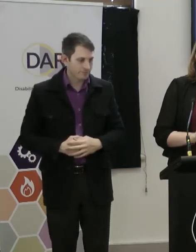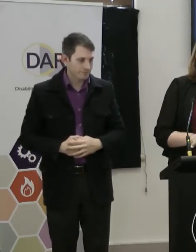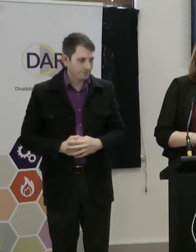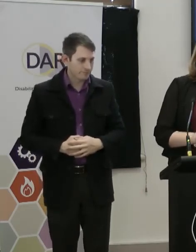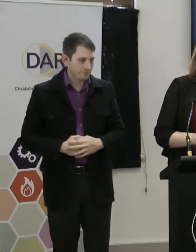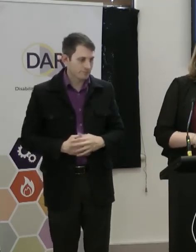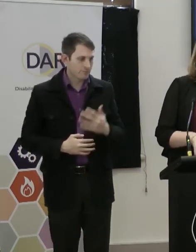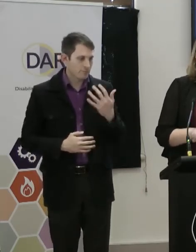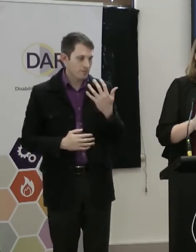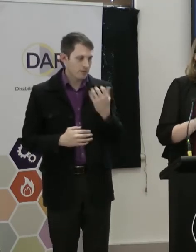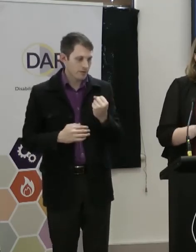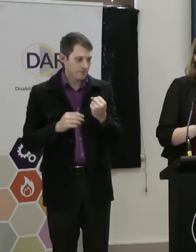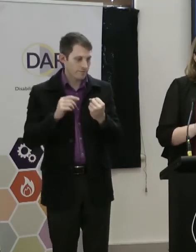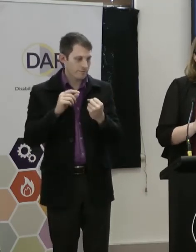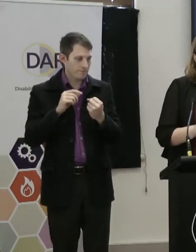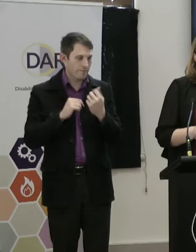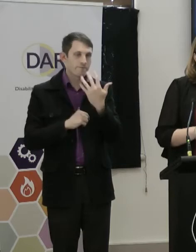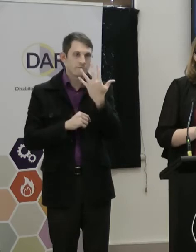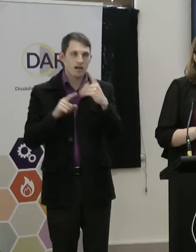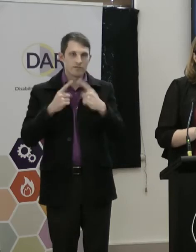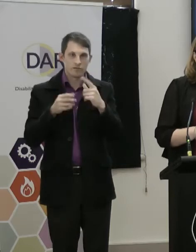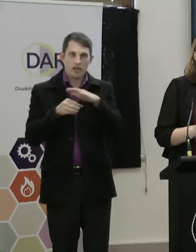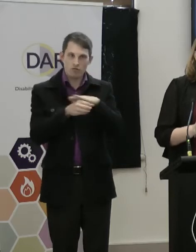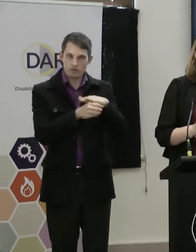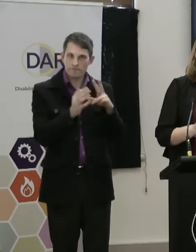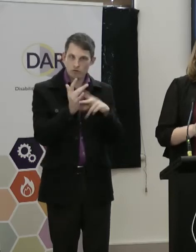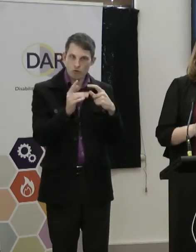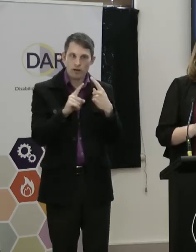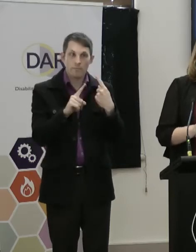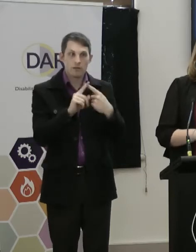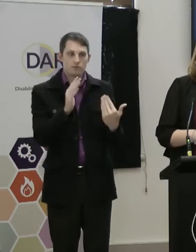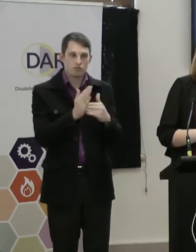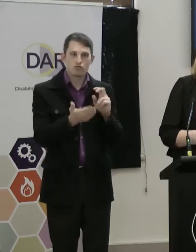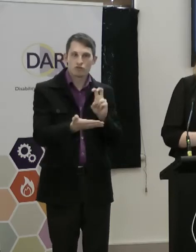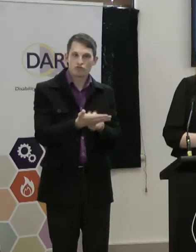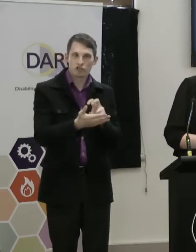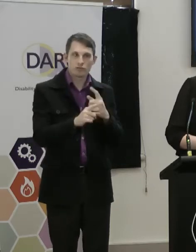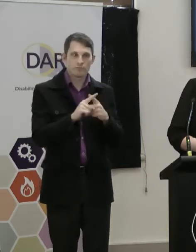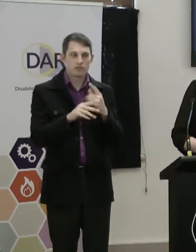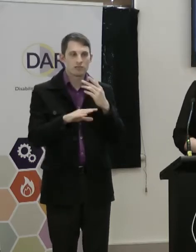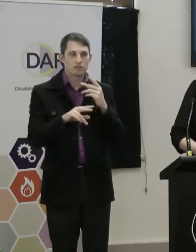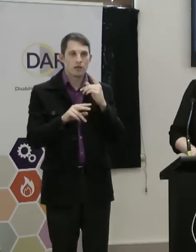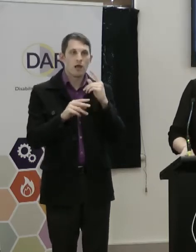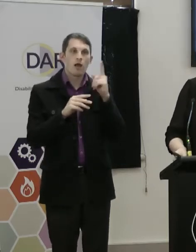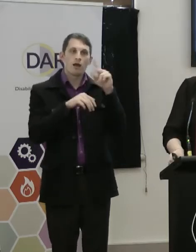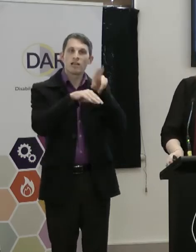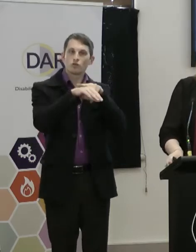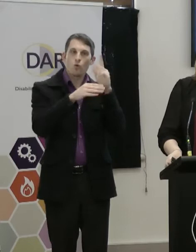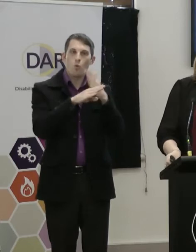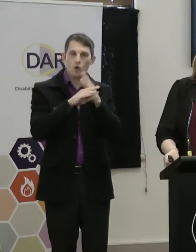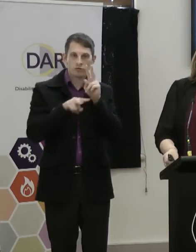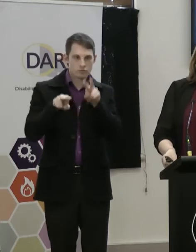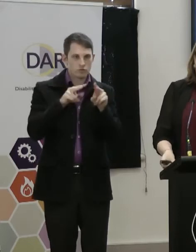the 5 sections here in Victoria, and then, as I said, registration and the worker screening functions are undertaken in our national